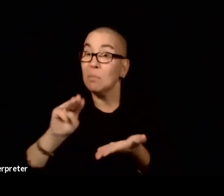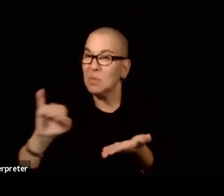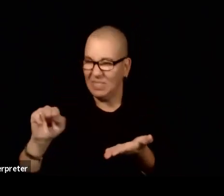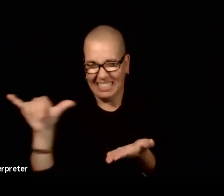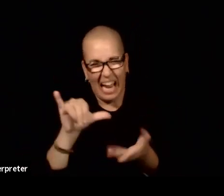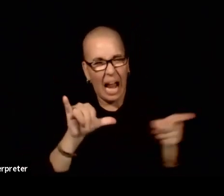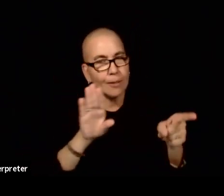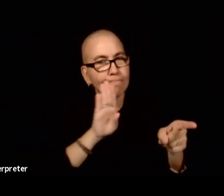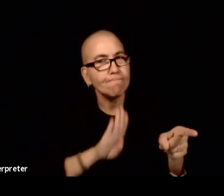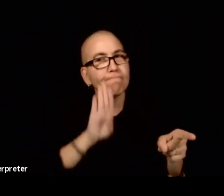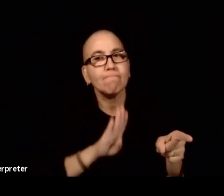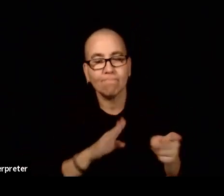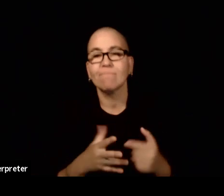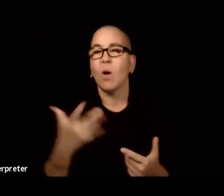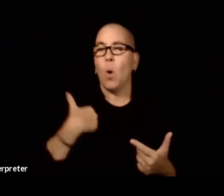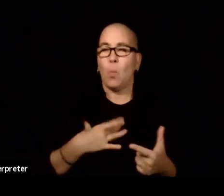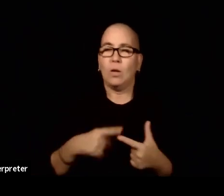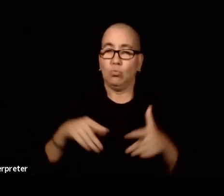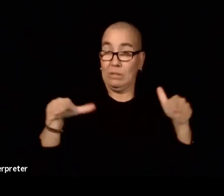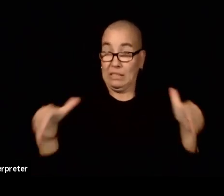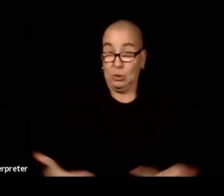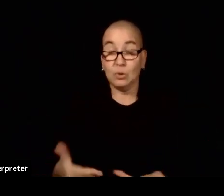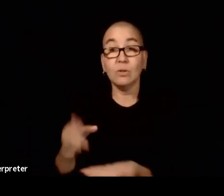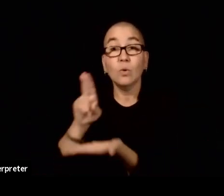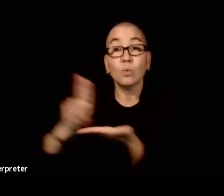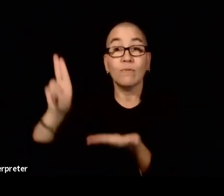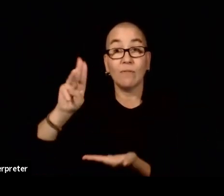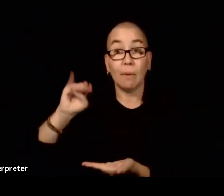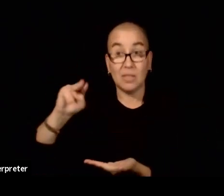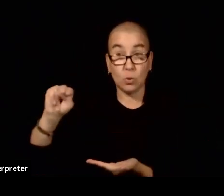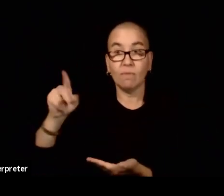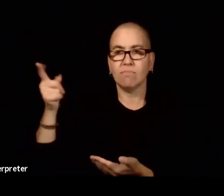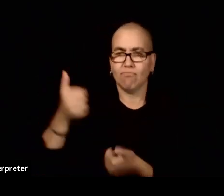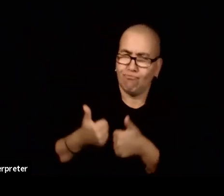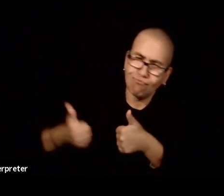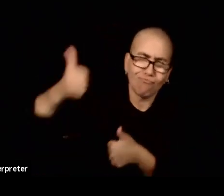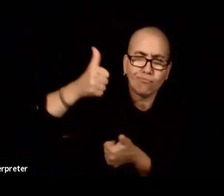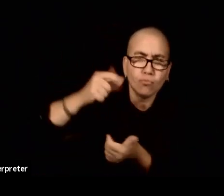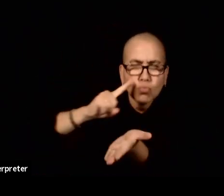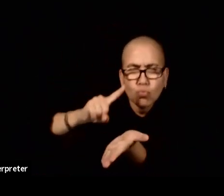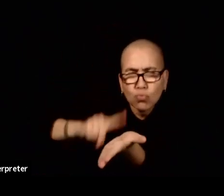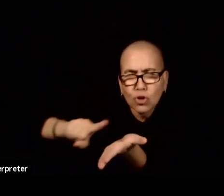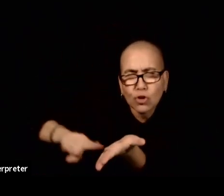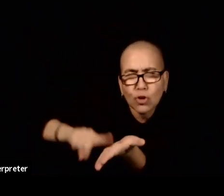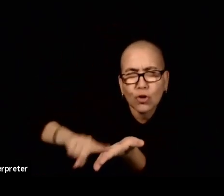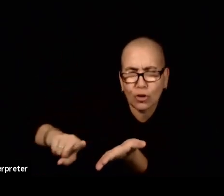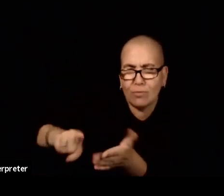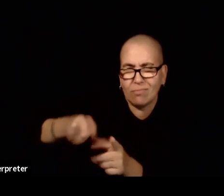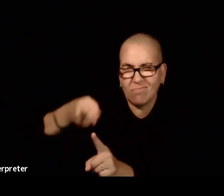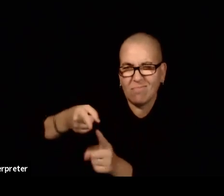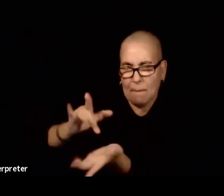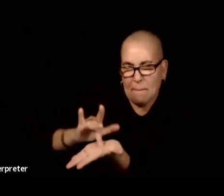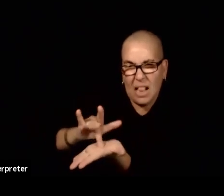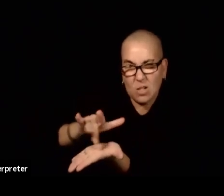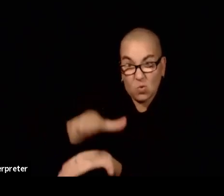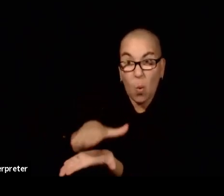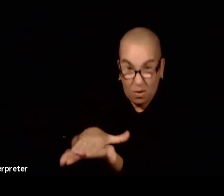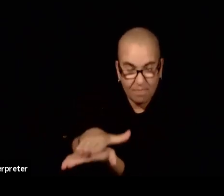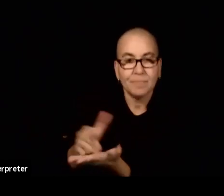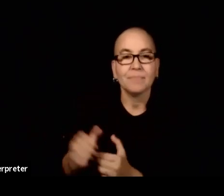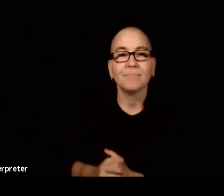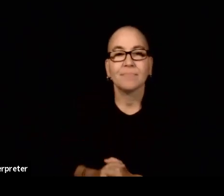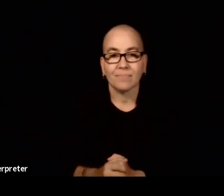Shacker, who is Vice Dean of Research at the University of Minnesota Medical School. Dr. Shacker. Commissioner Malcolm,